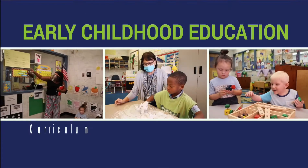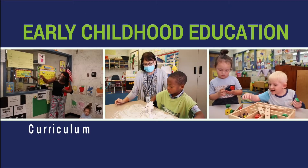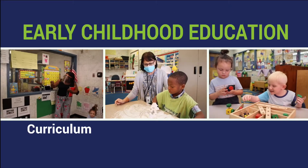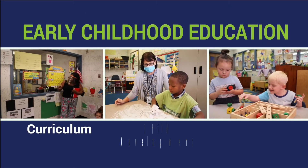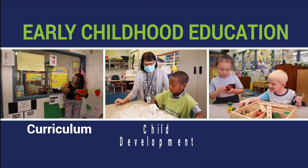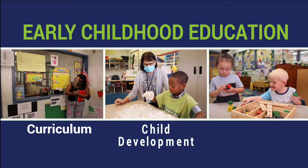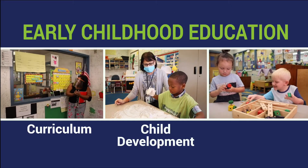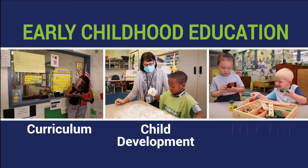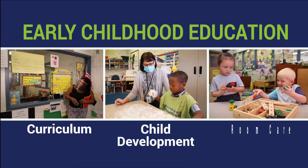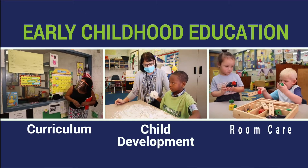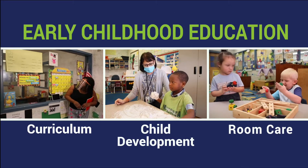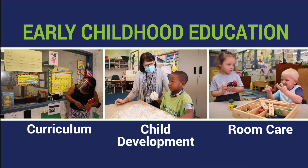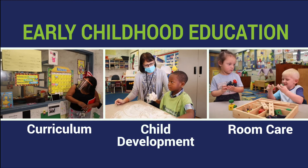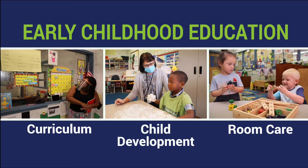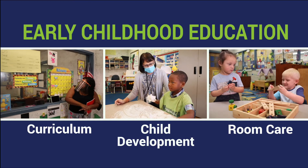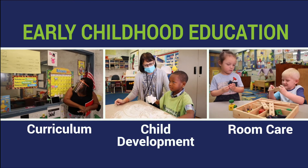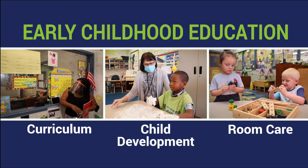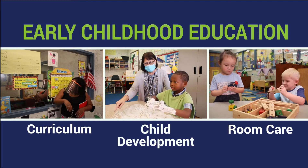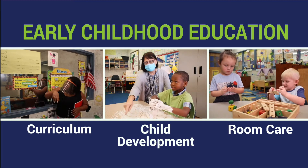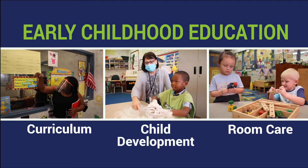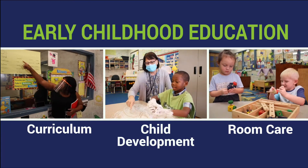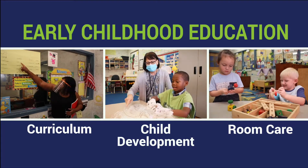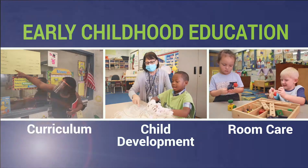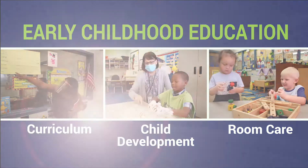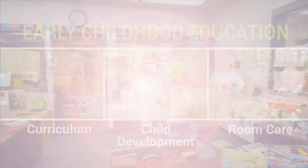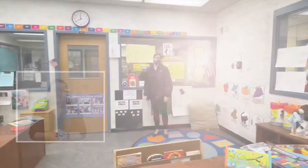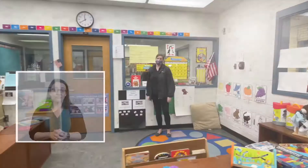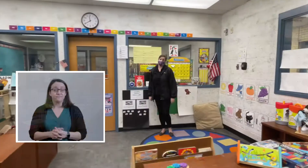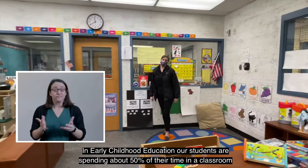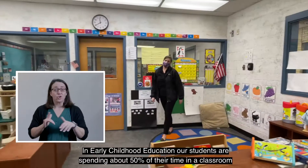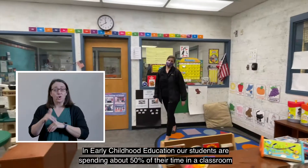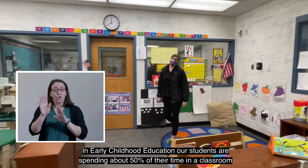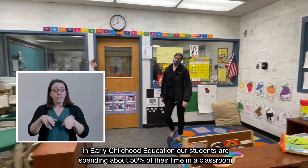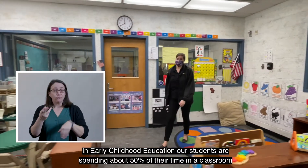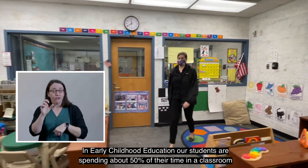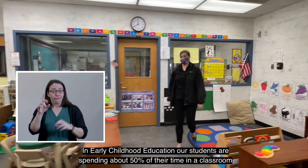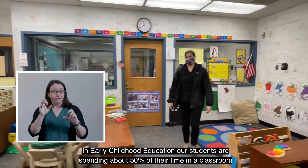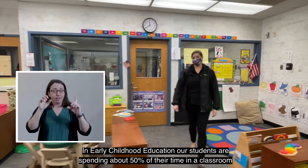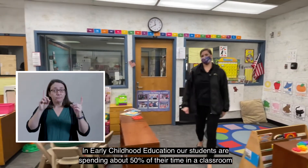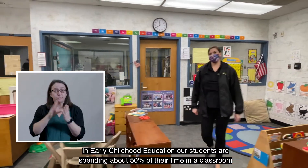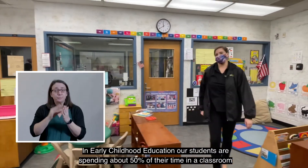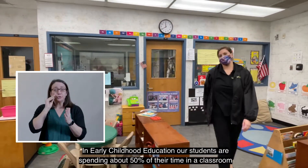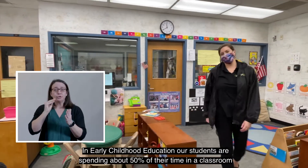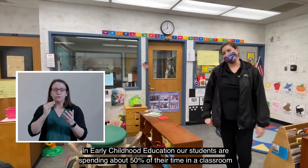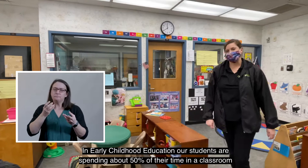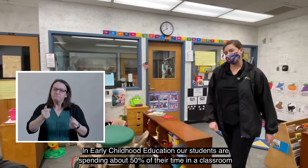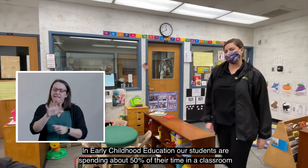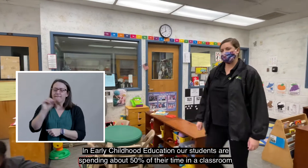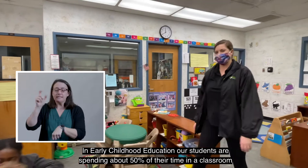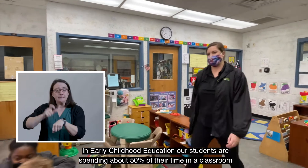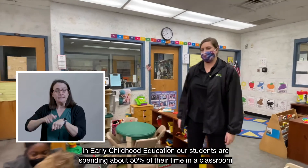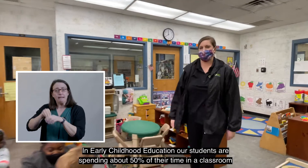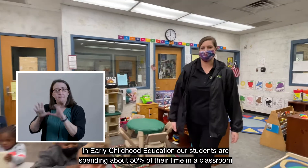Early childhood education, curriculum, child development, room care. In early childhood education, our students are spending